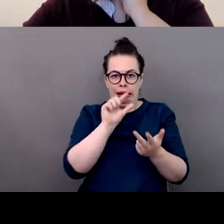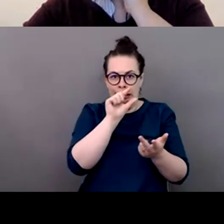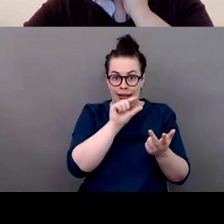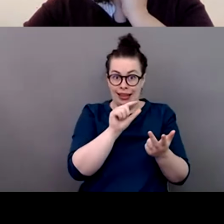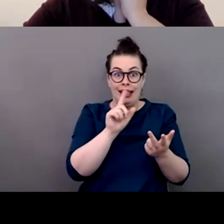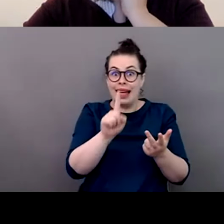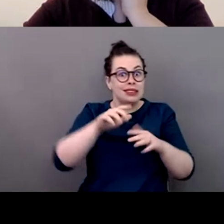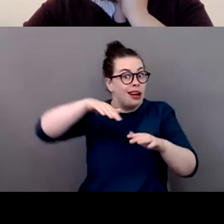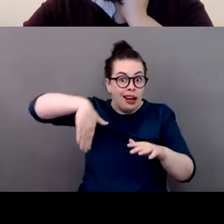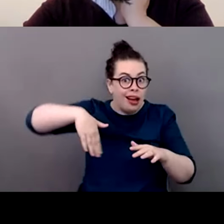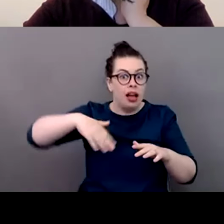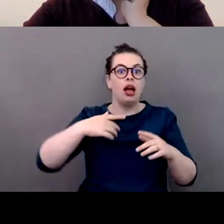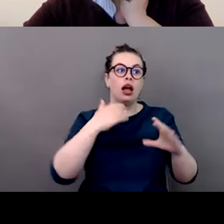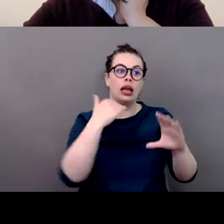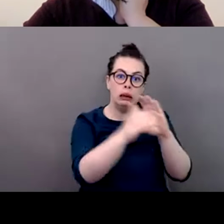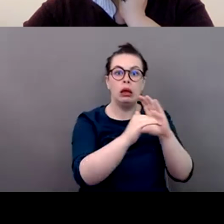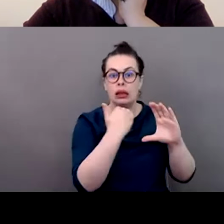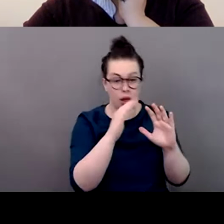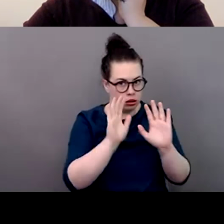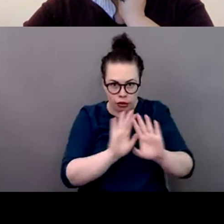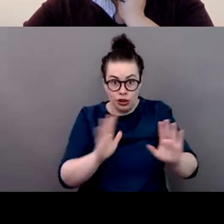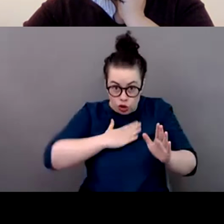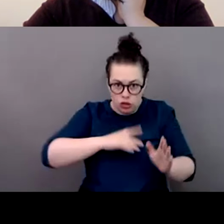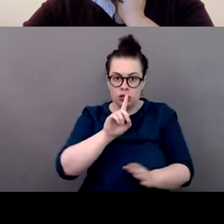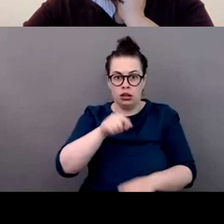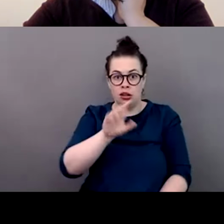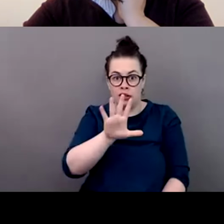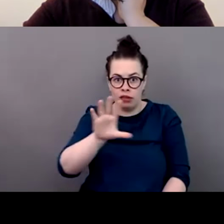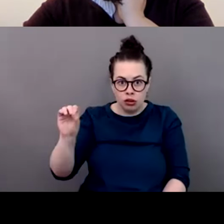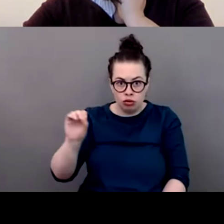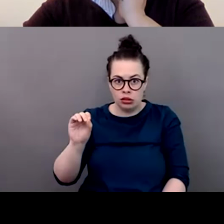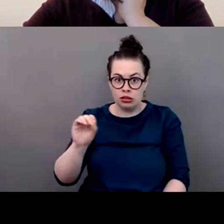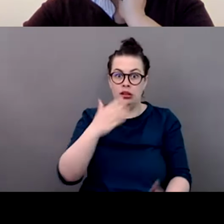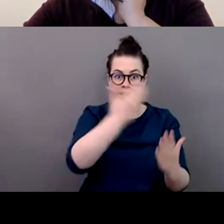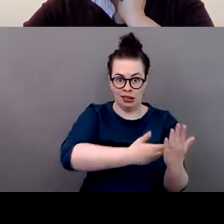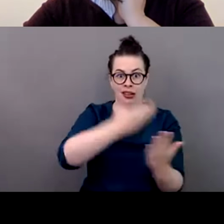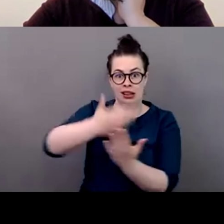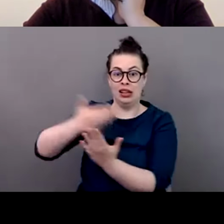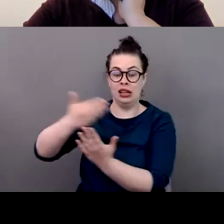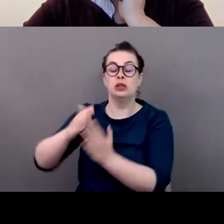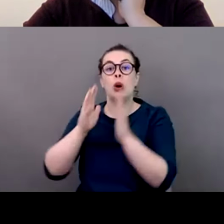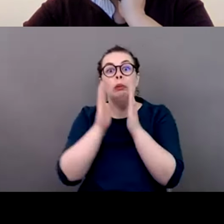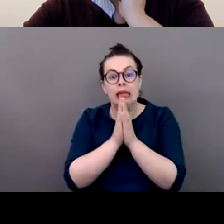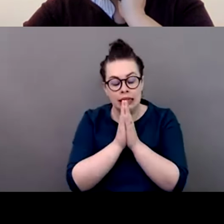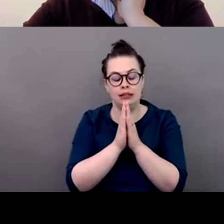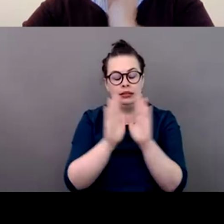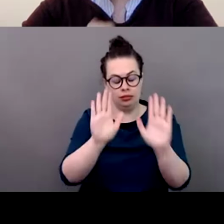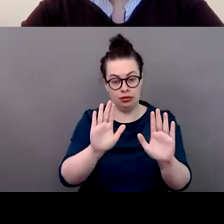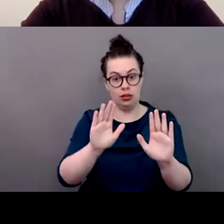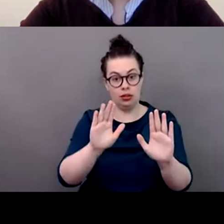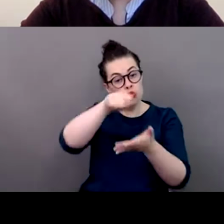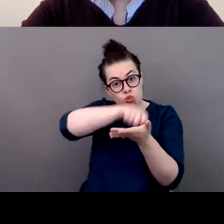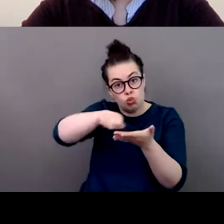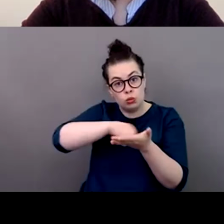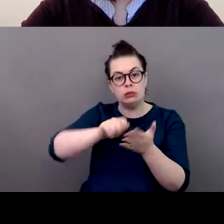useful submissions, then keep that in mind. Keep your submission short and try